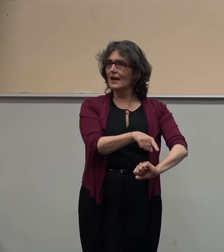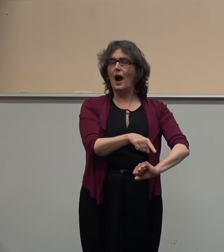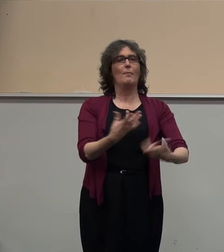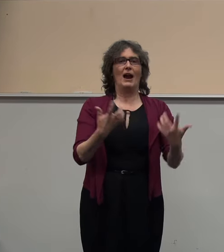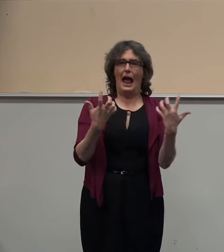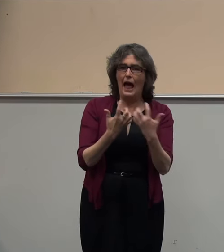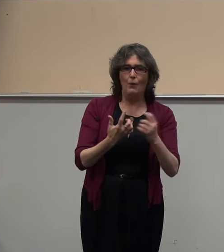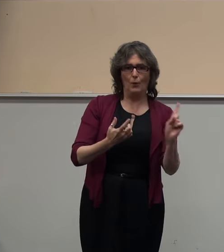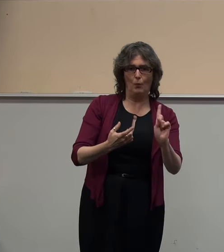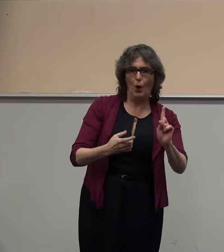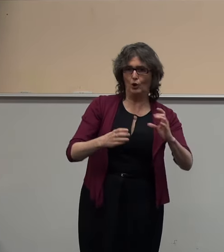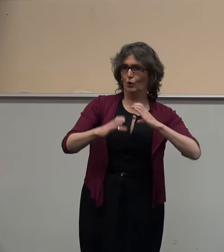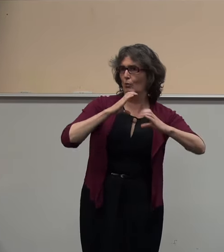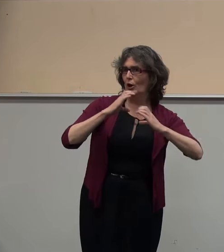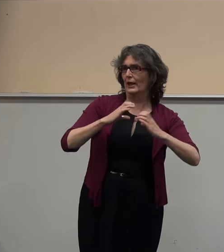audience.